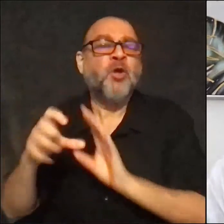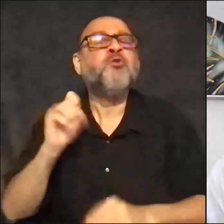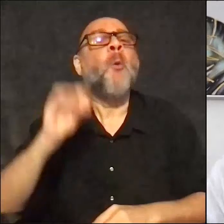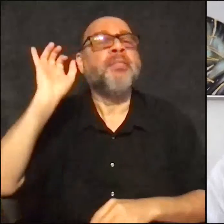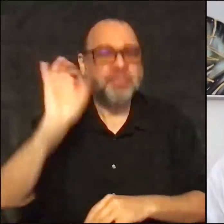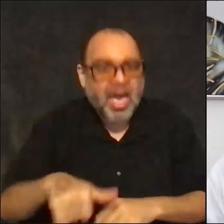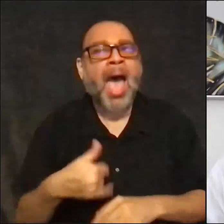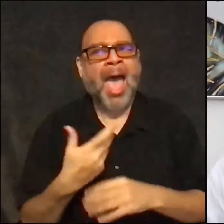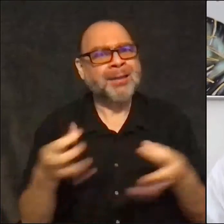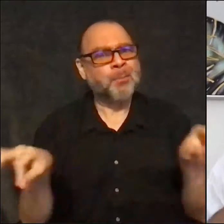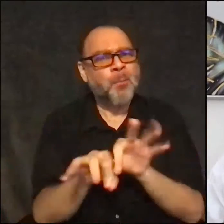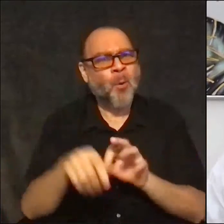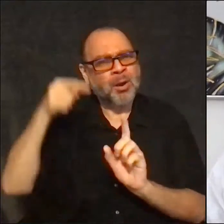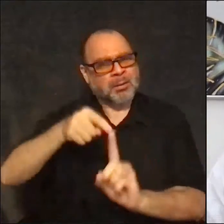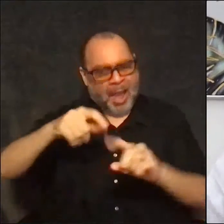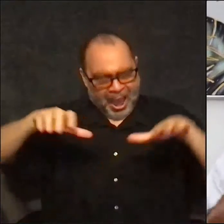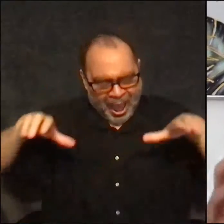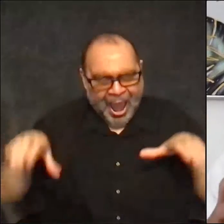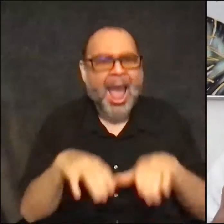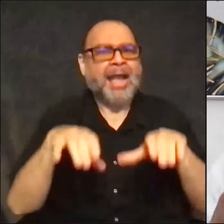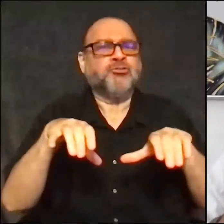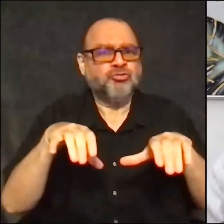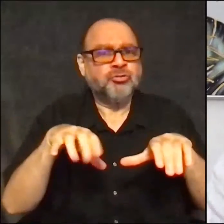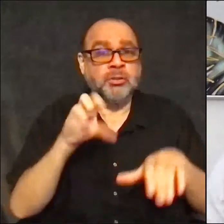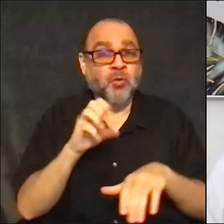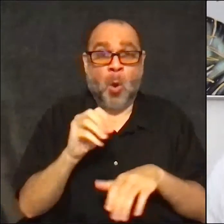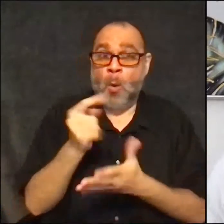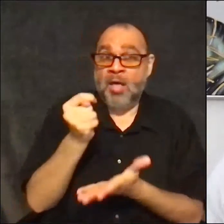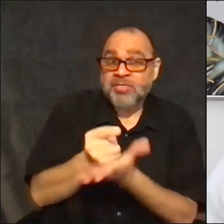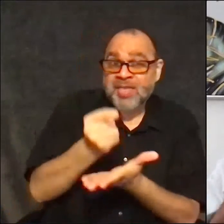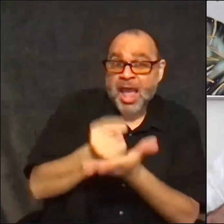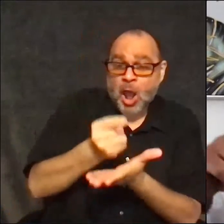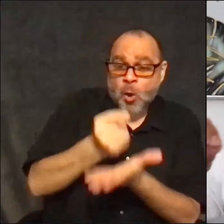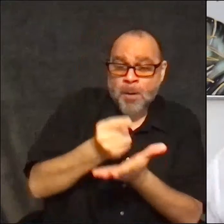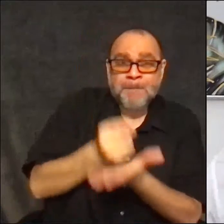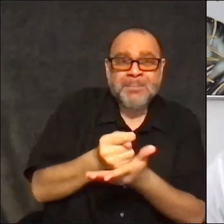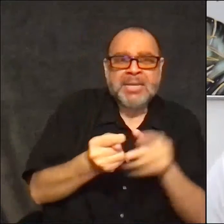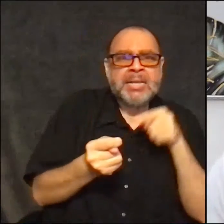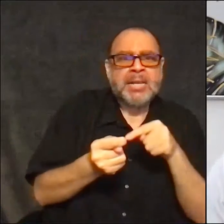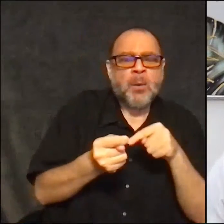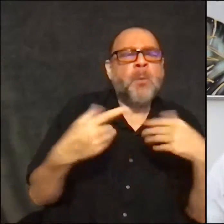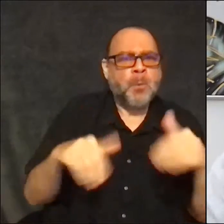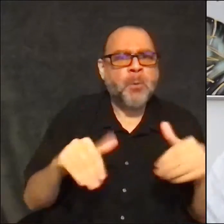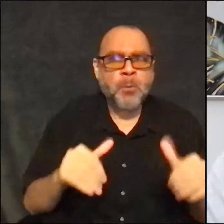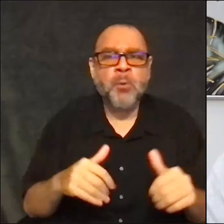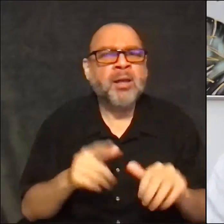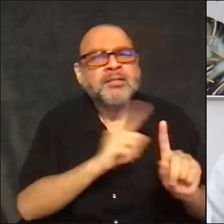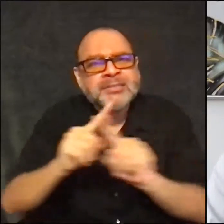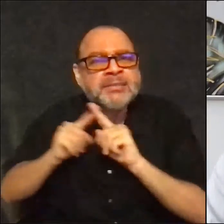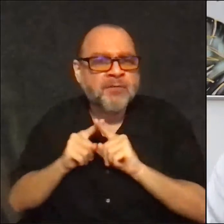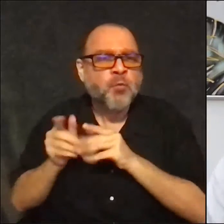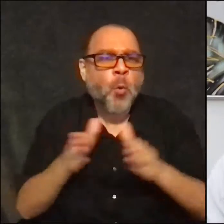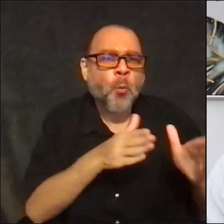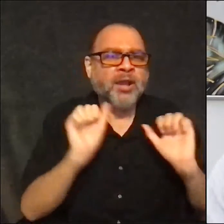And when we talk about therapy, there's a few ways to move into that, if that's going to be part of your action plan. Number 1, it's